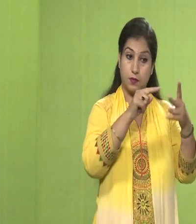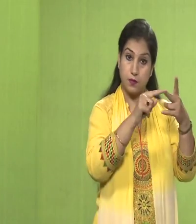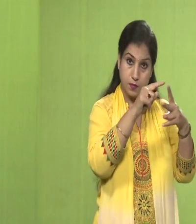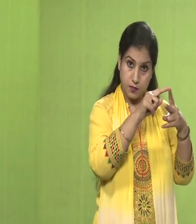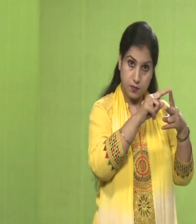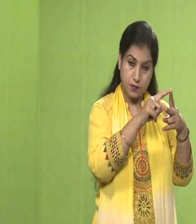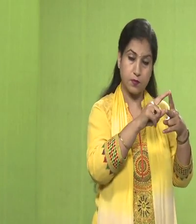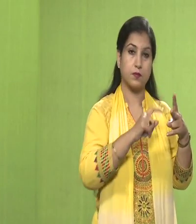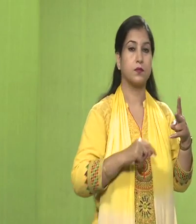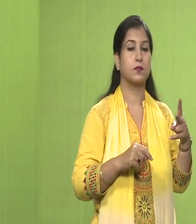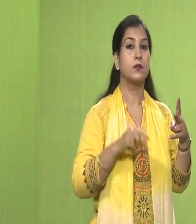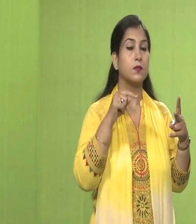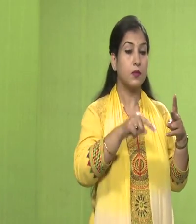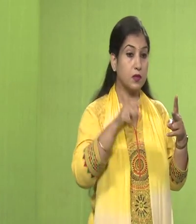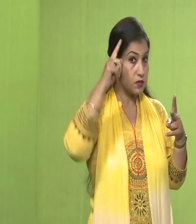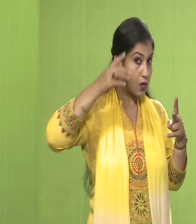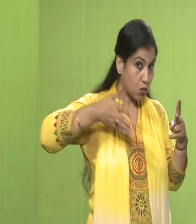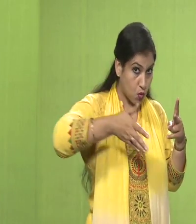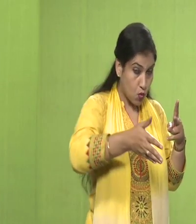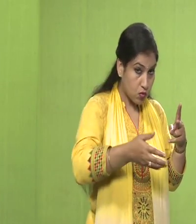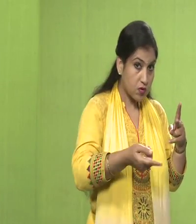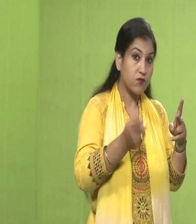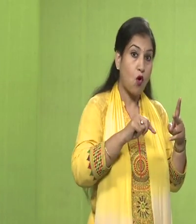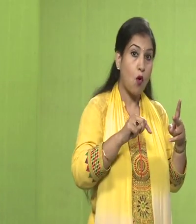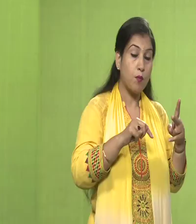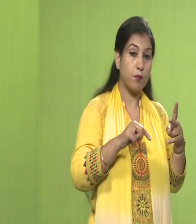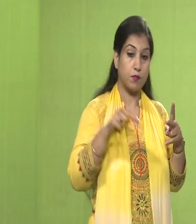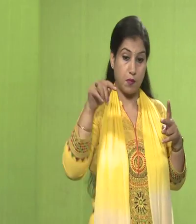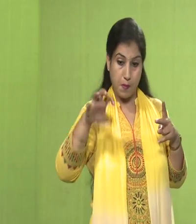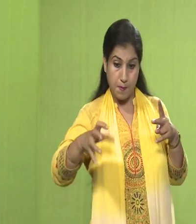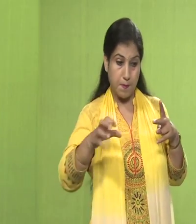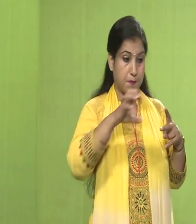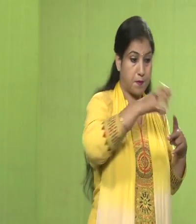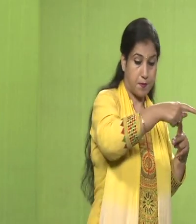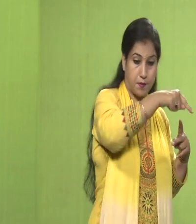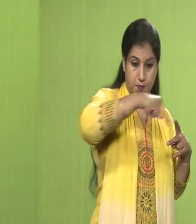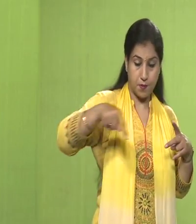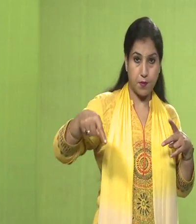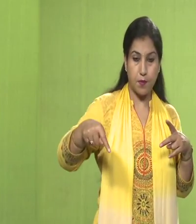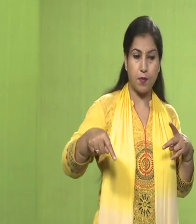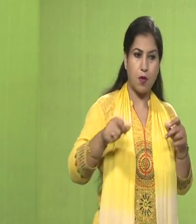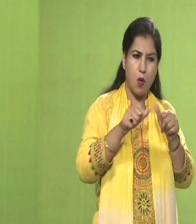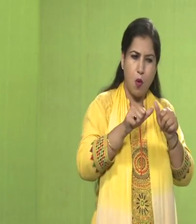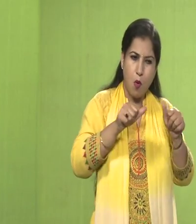However, this route from Arabic countries was very long and